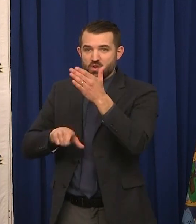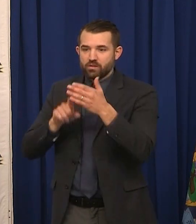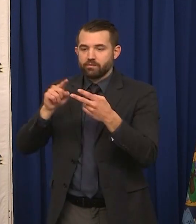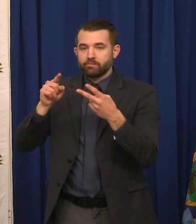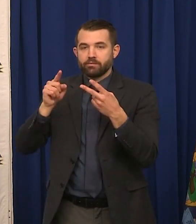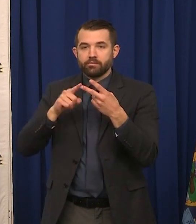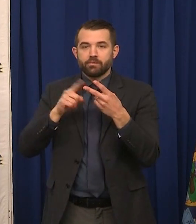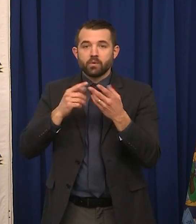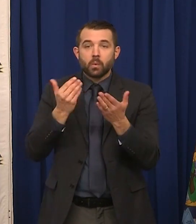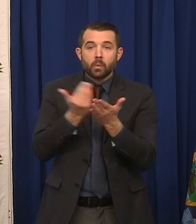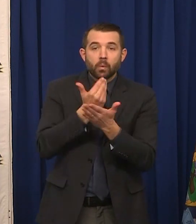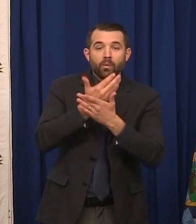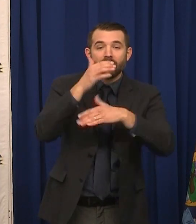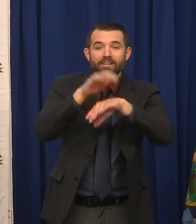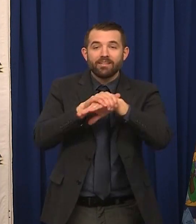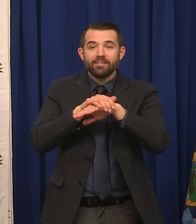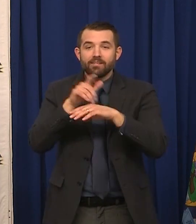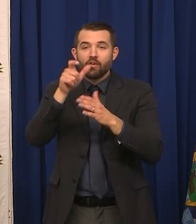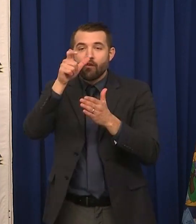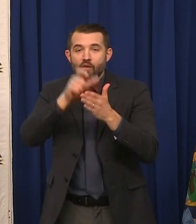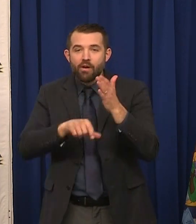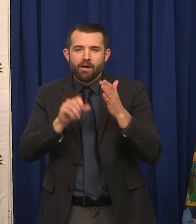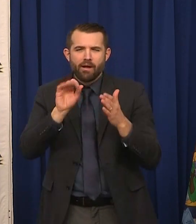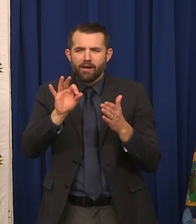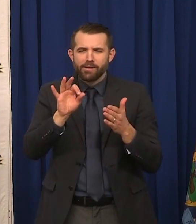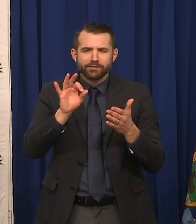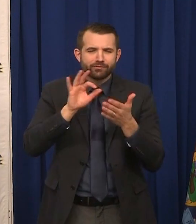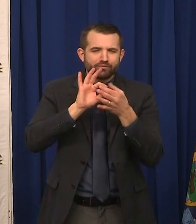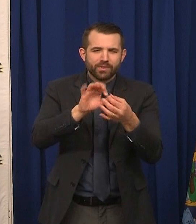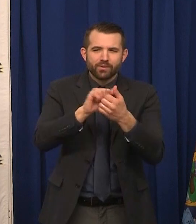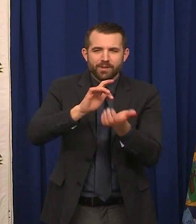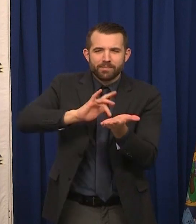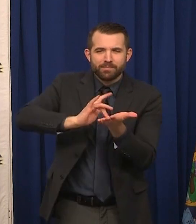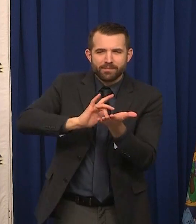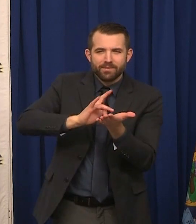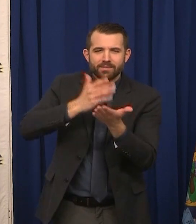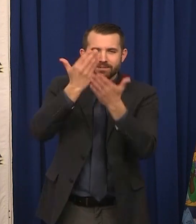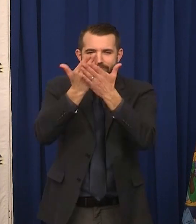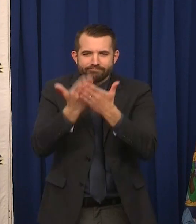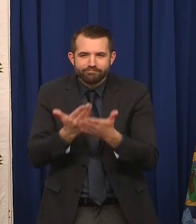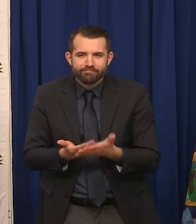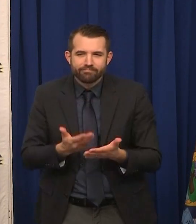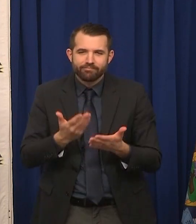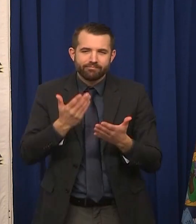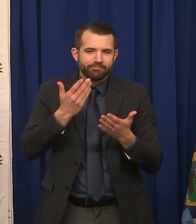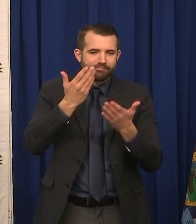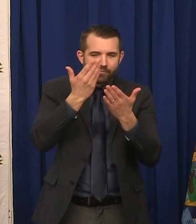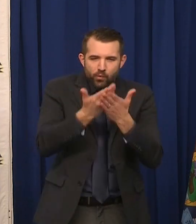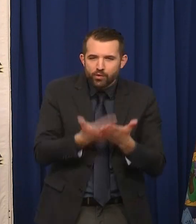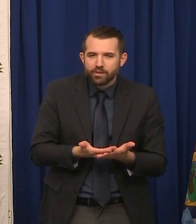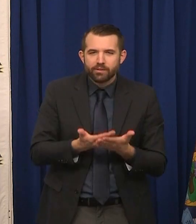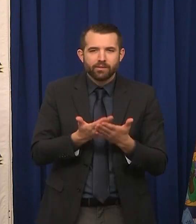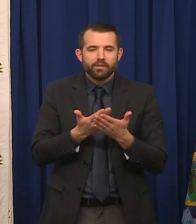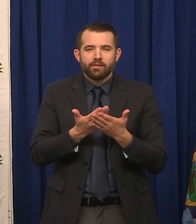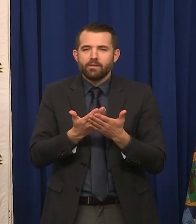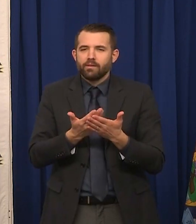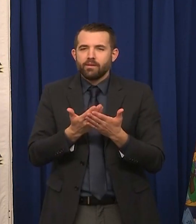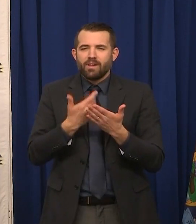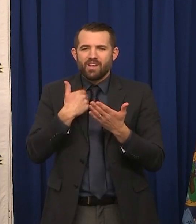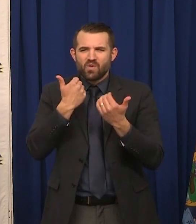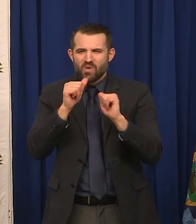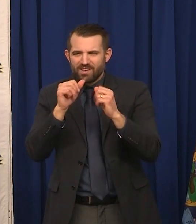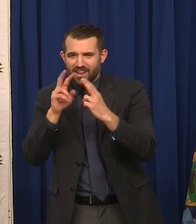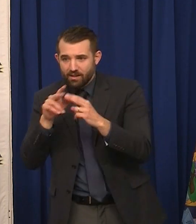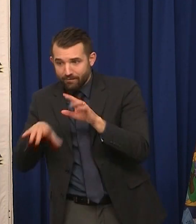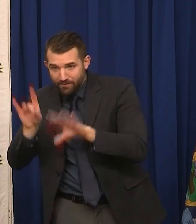Journal of Medicine and JAMA. And so those are the same data that I'm looking at. I can try to post or try to get you